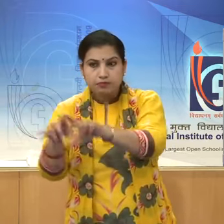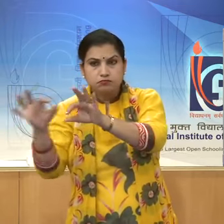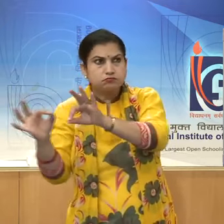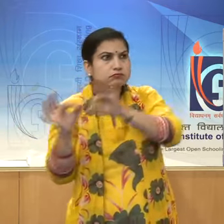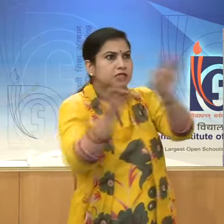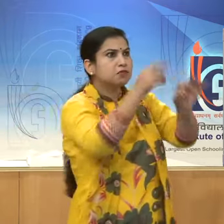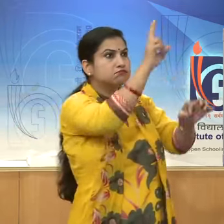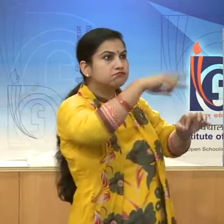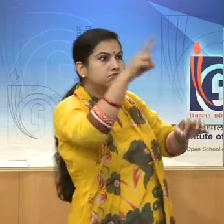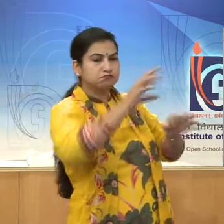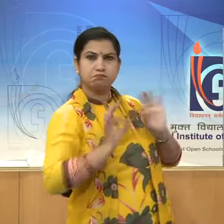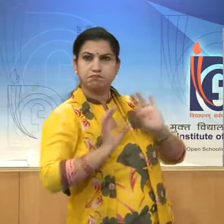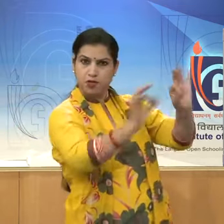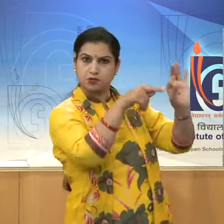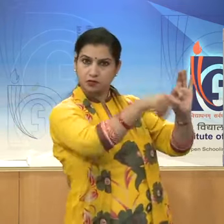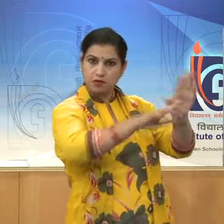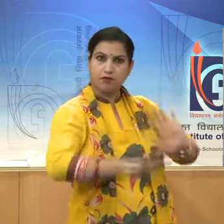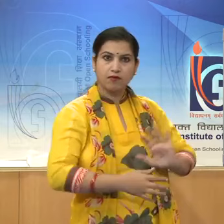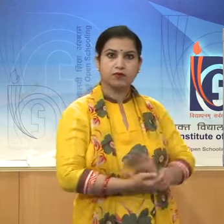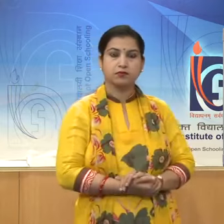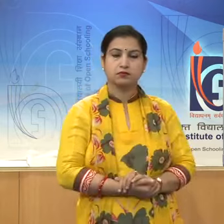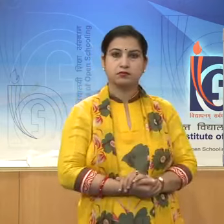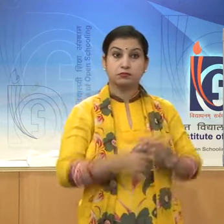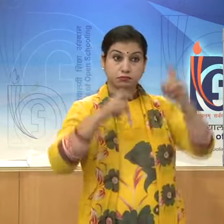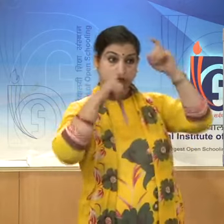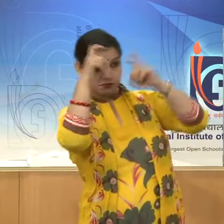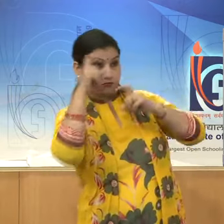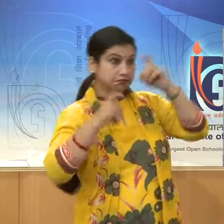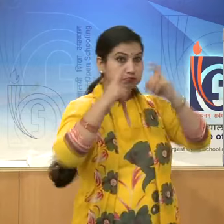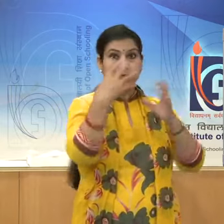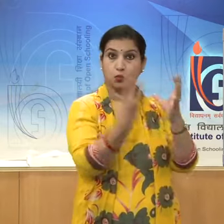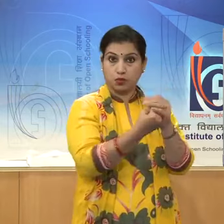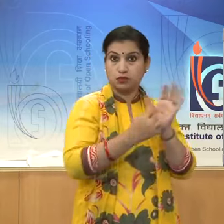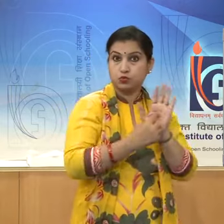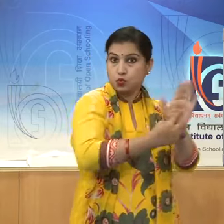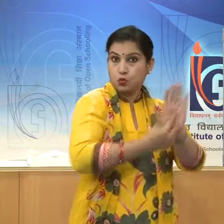military portraits with expression.